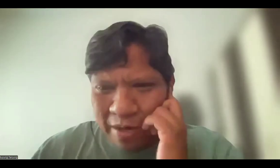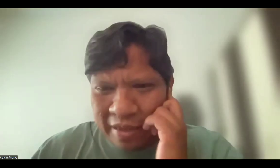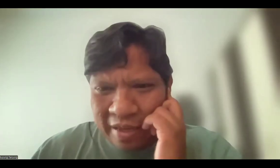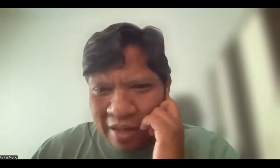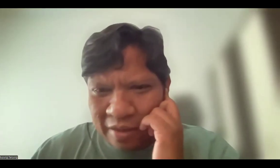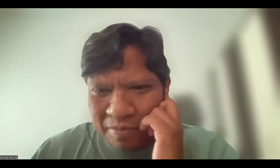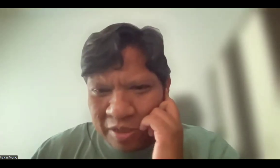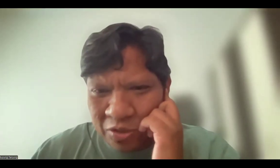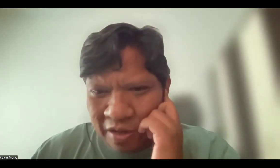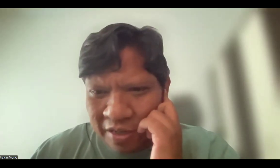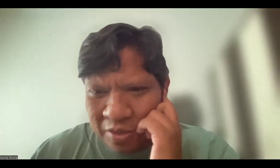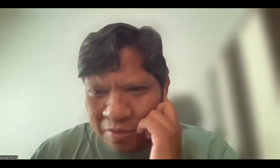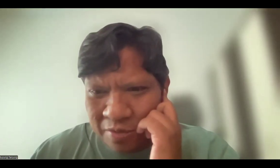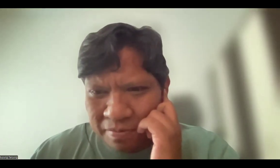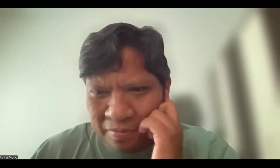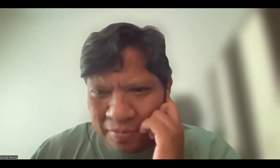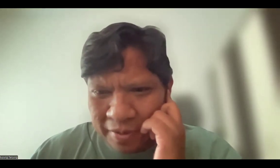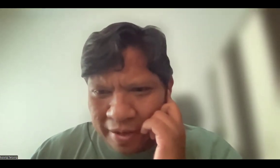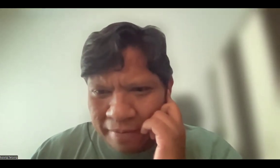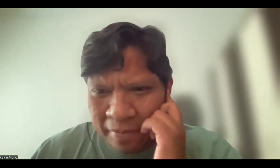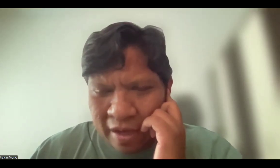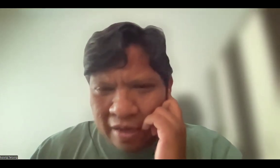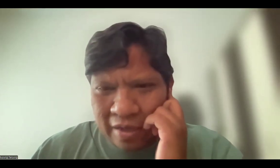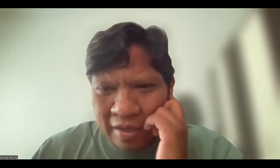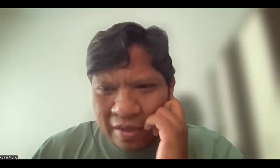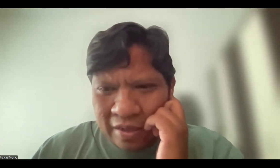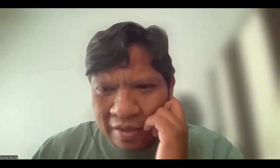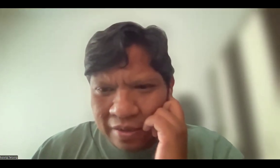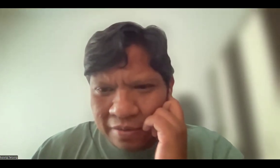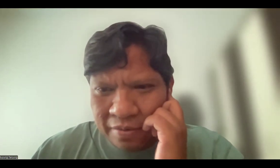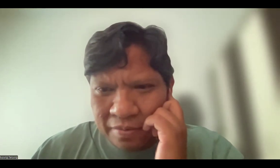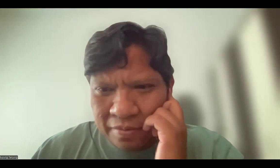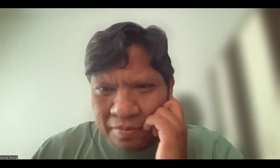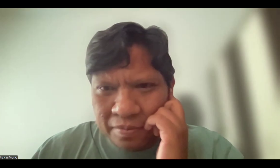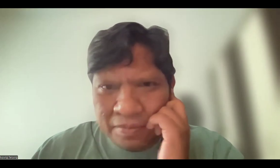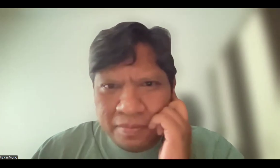while awaiting other person join in this group. Okay. Uh,